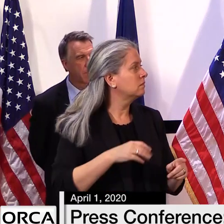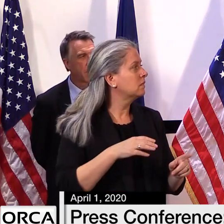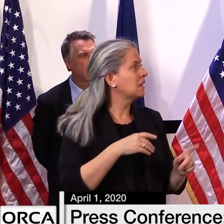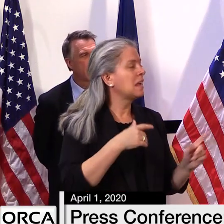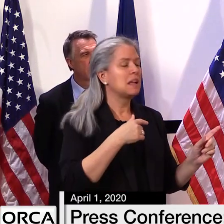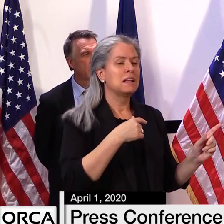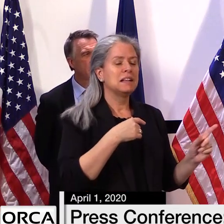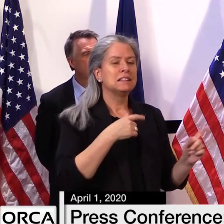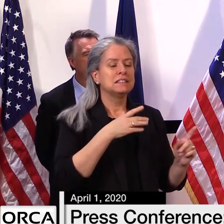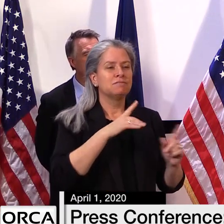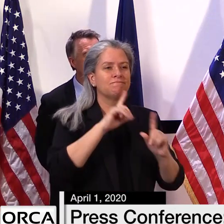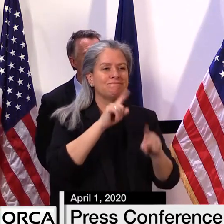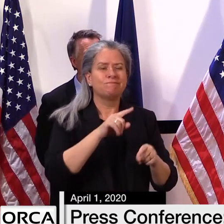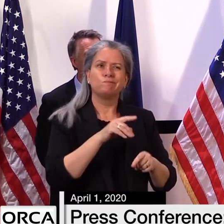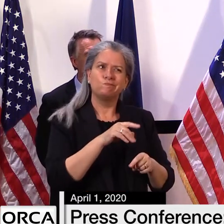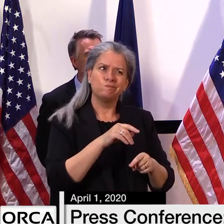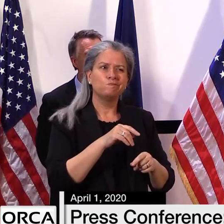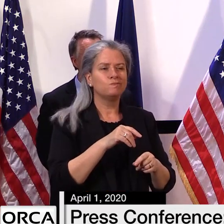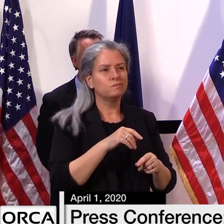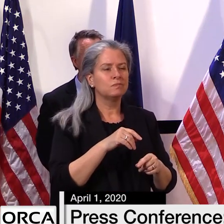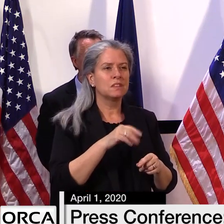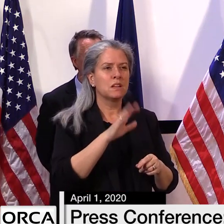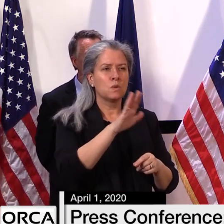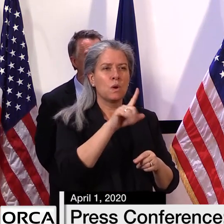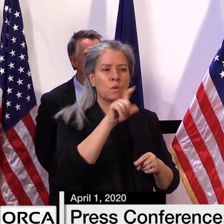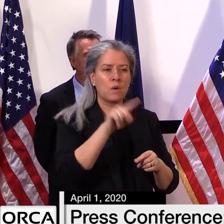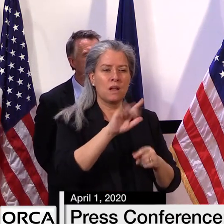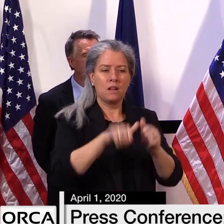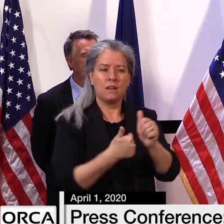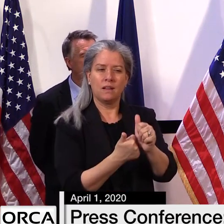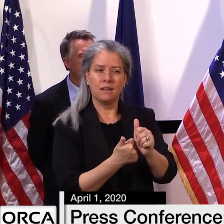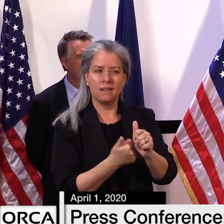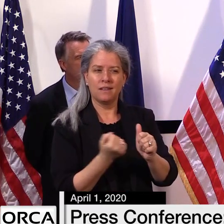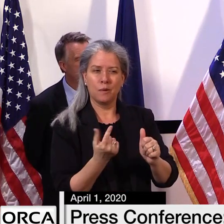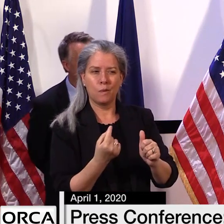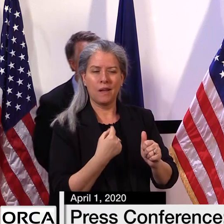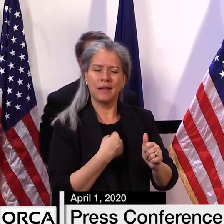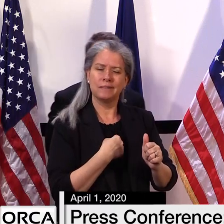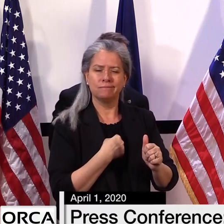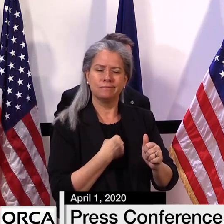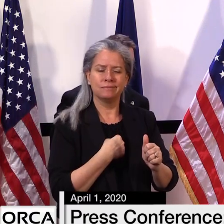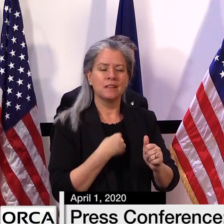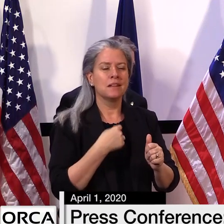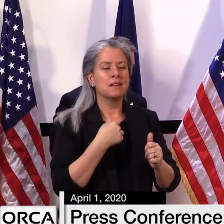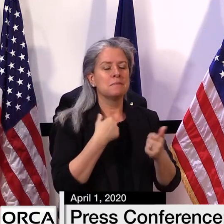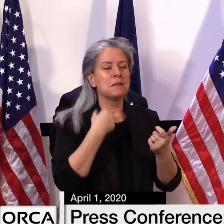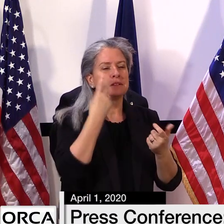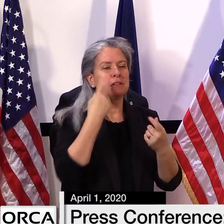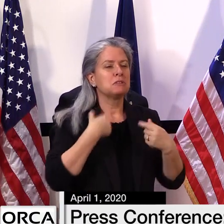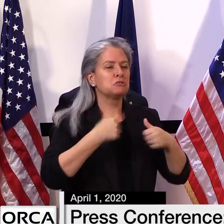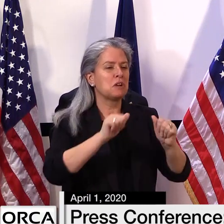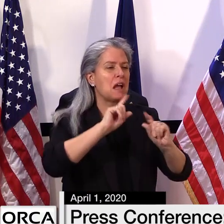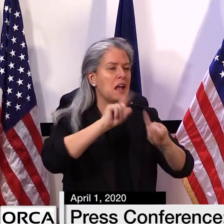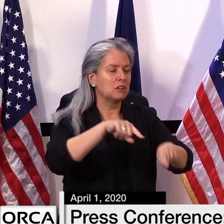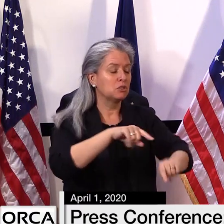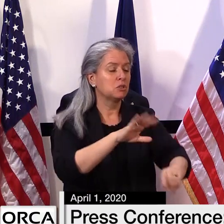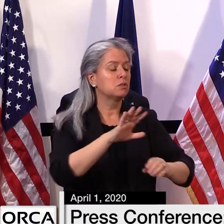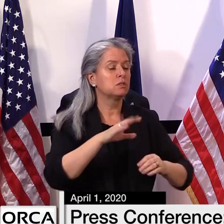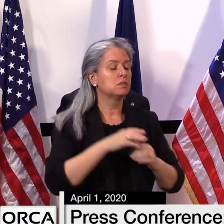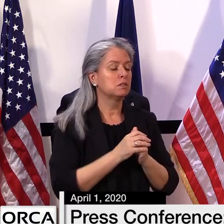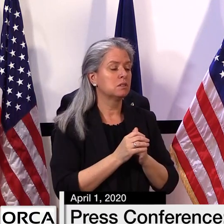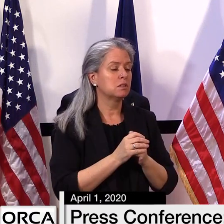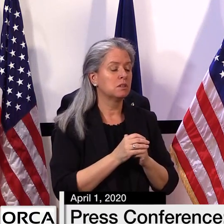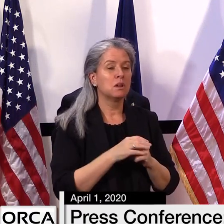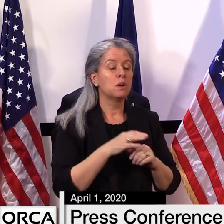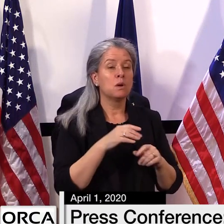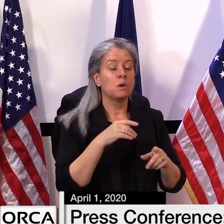I'm not exactly sure of the intention of your question, but let me see if I'm going to answer it well. Bottom line is,